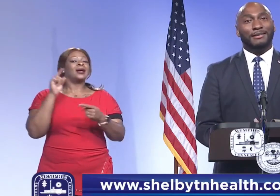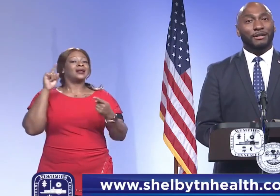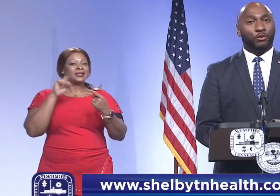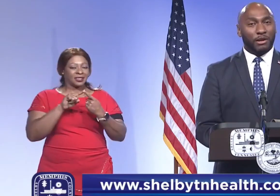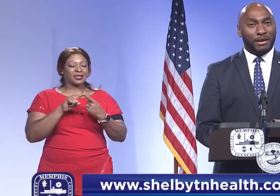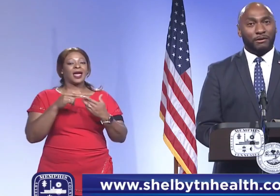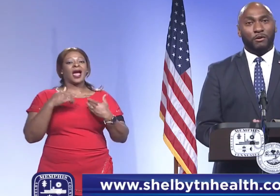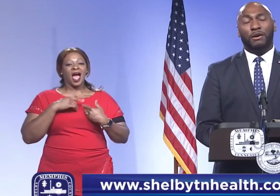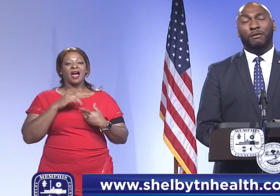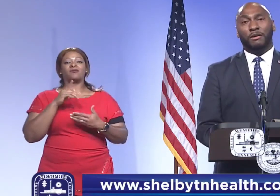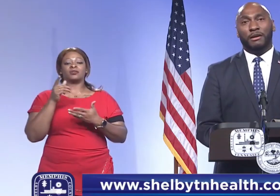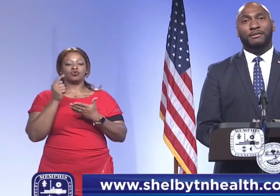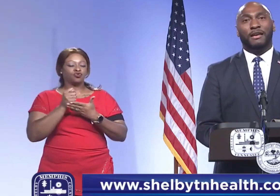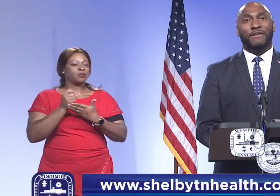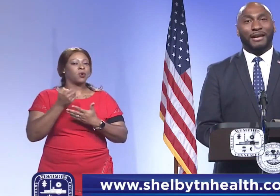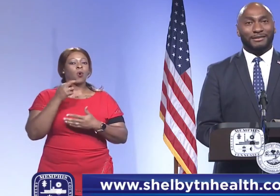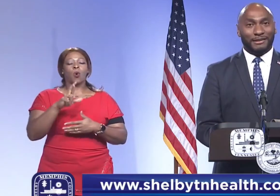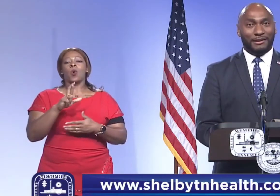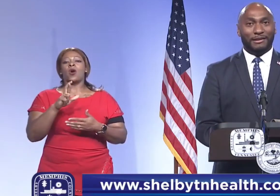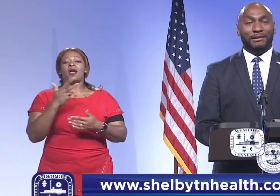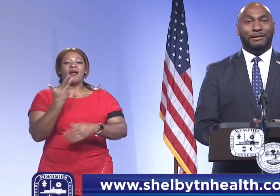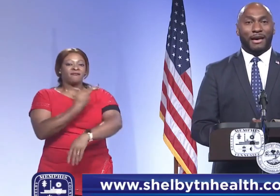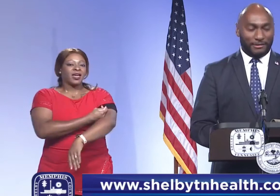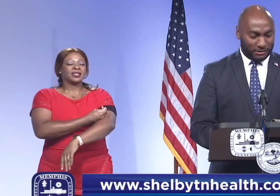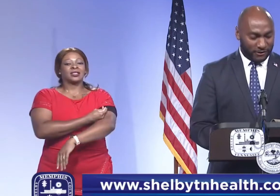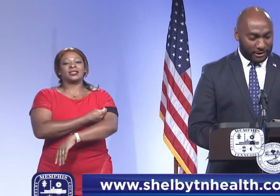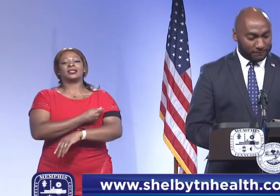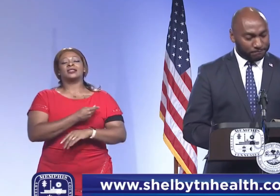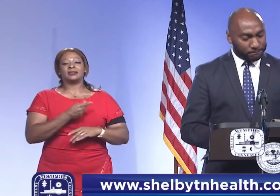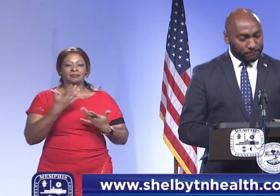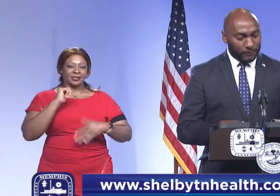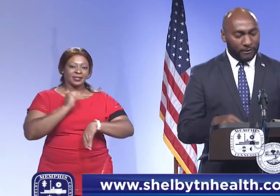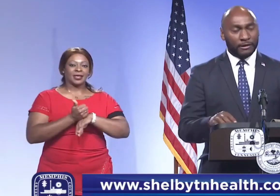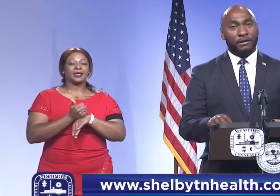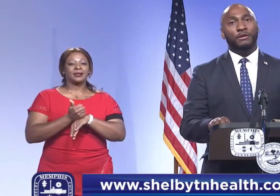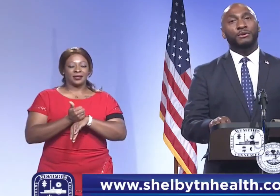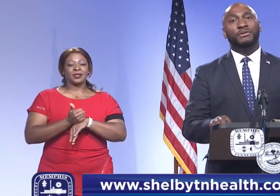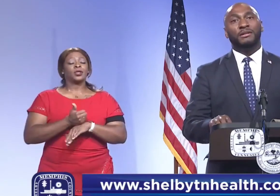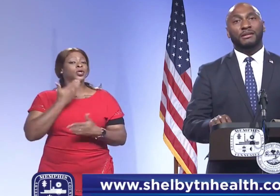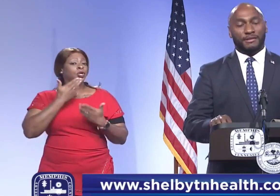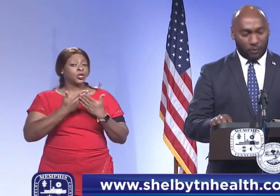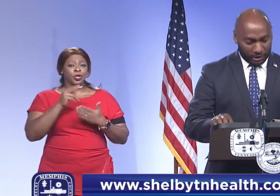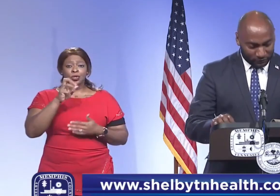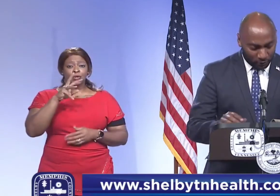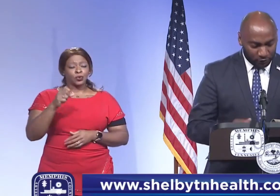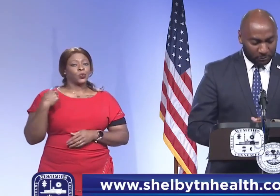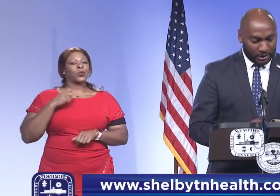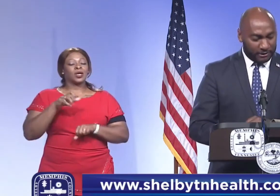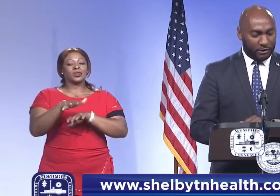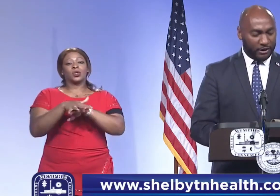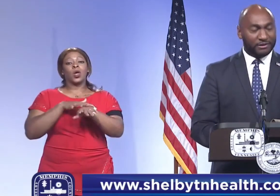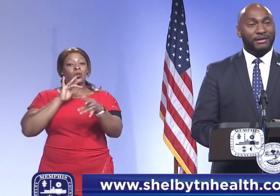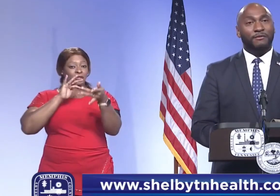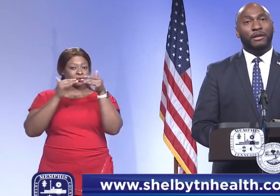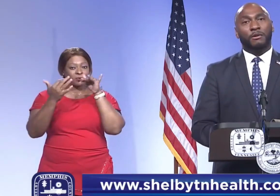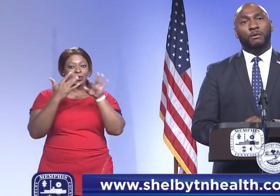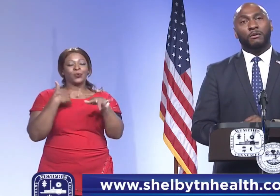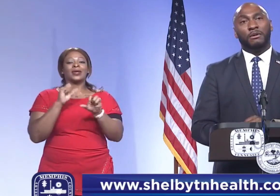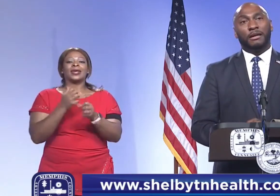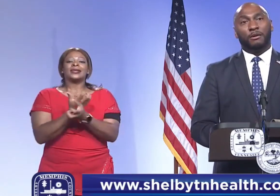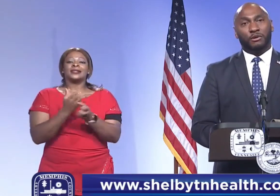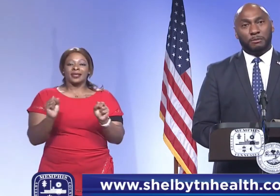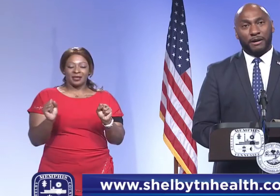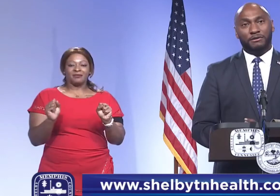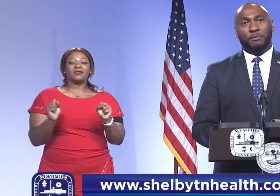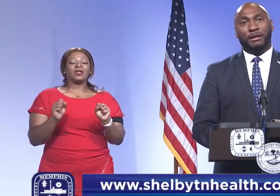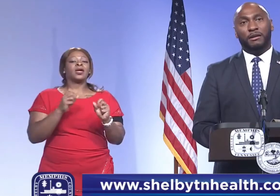is a treatment or there is a vaccine identified. The good news is that we can slow the spread and we can safely